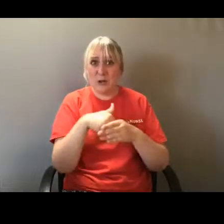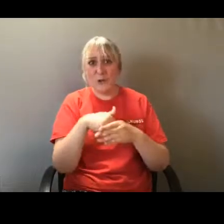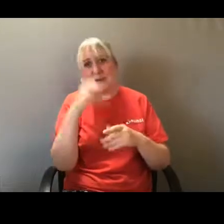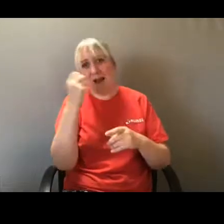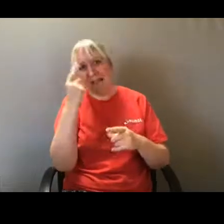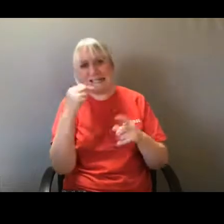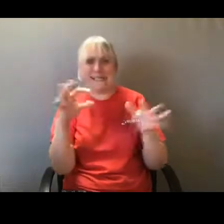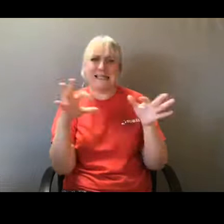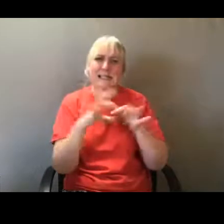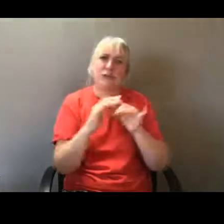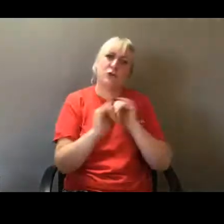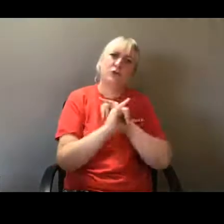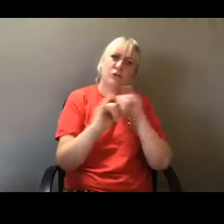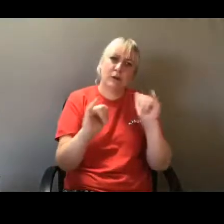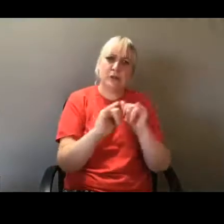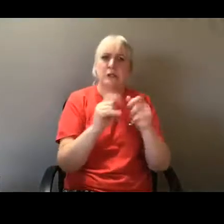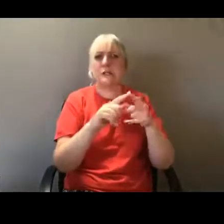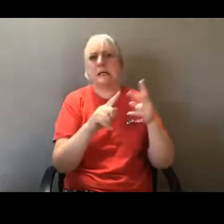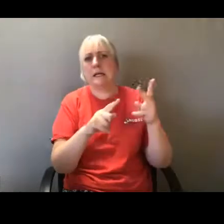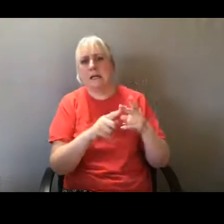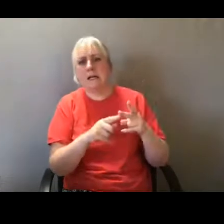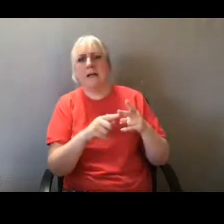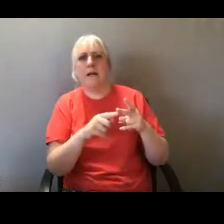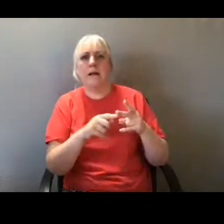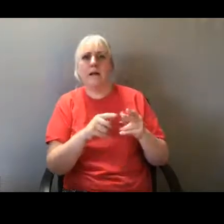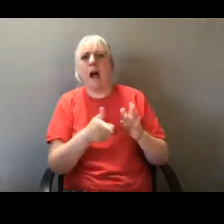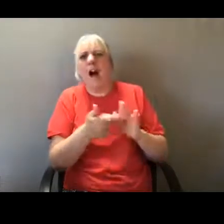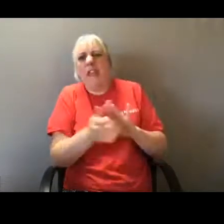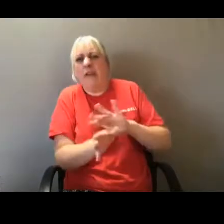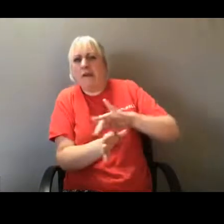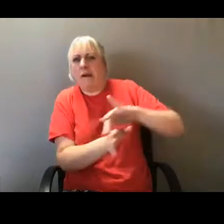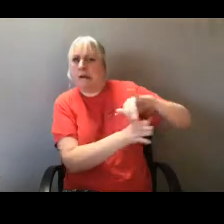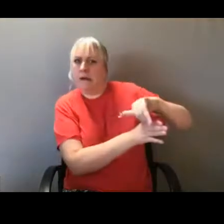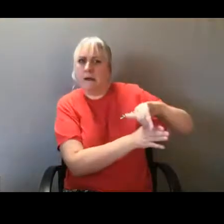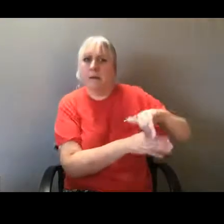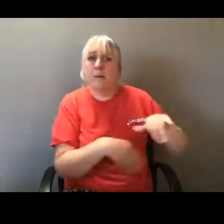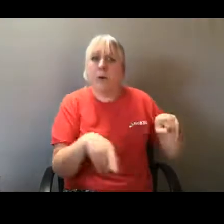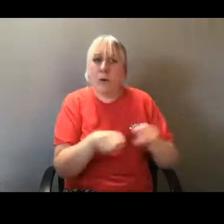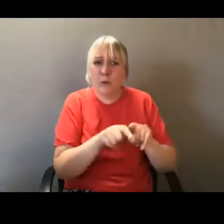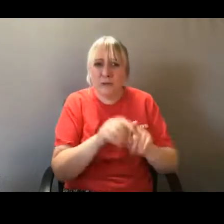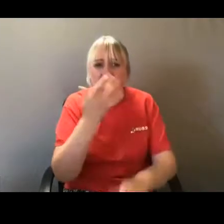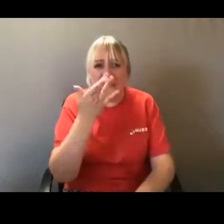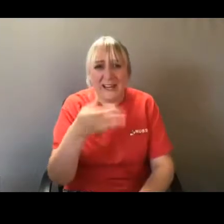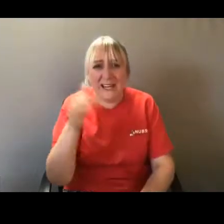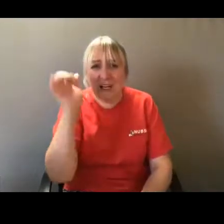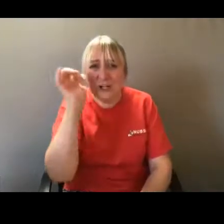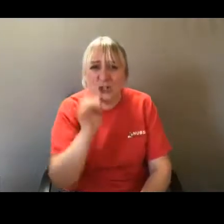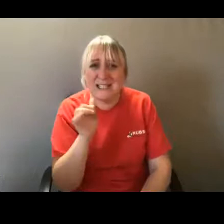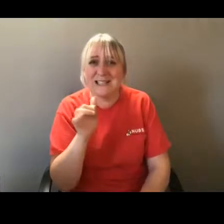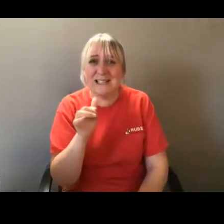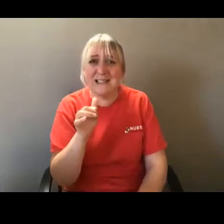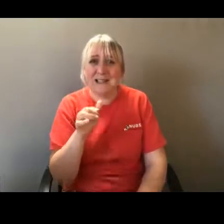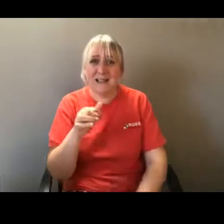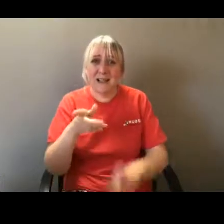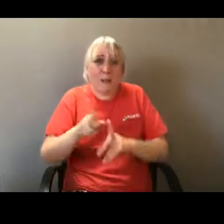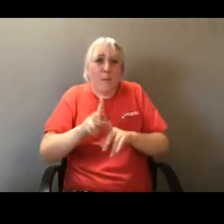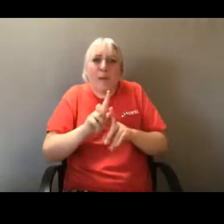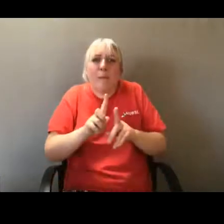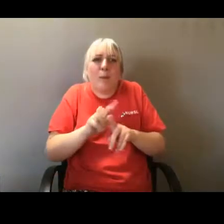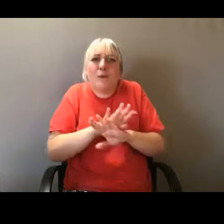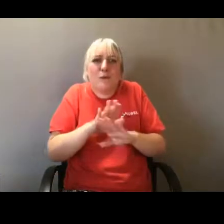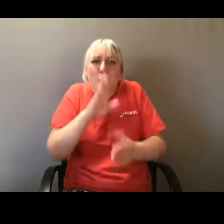pity, and othering. They're also about accusations of faking and cheating, and the microaggressions of disbelief towards people with